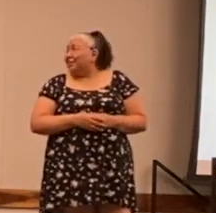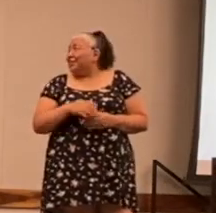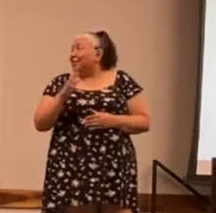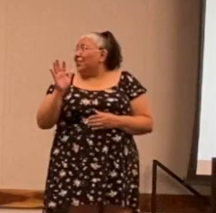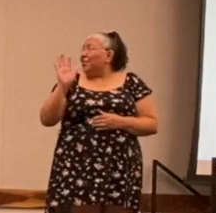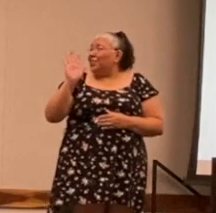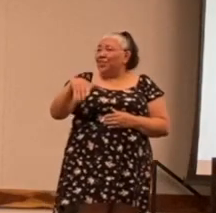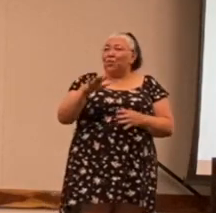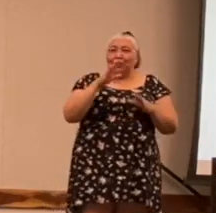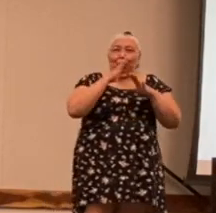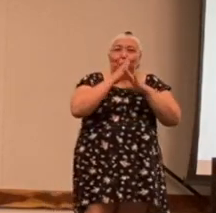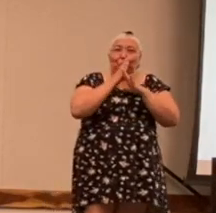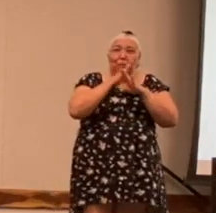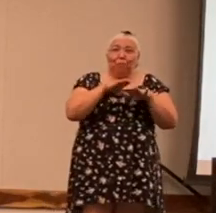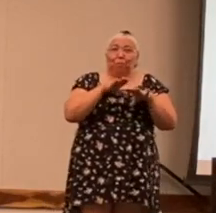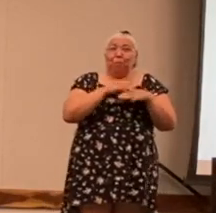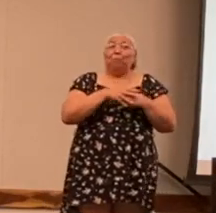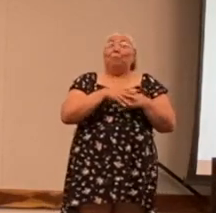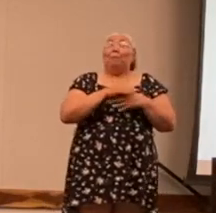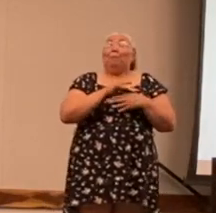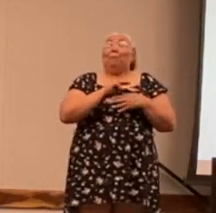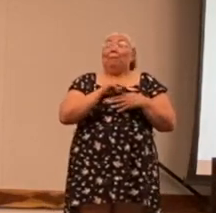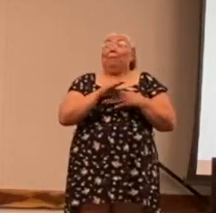There was a harsh time when they were like,